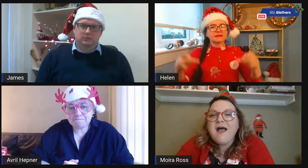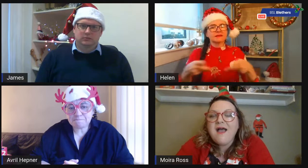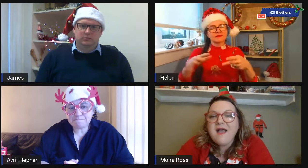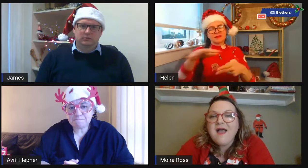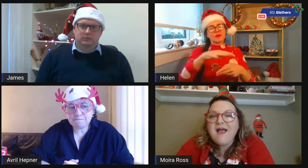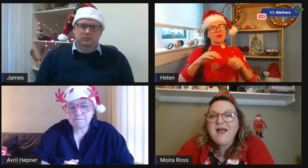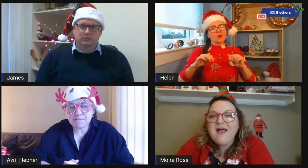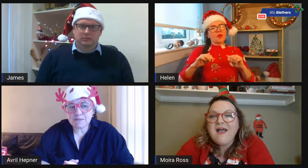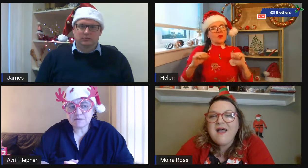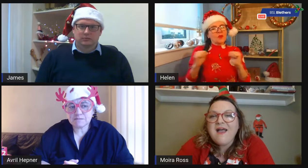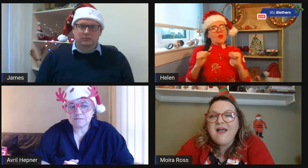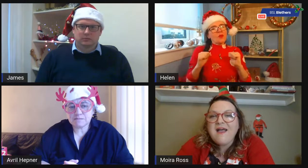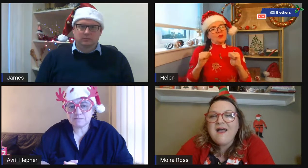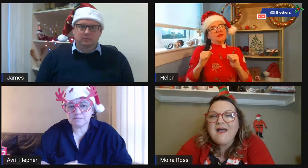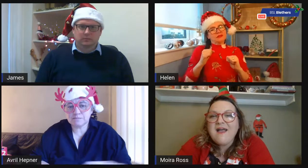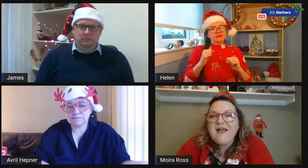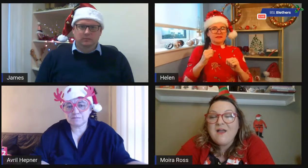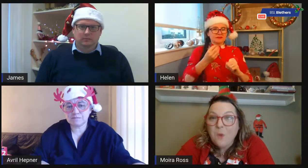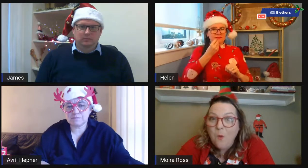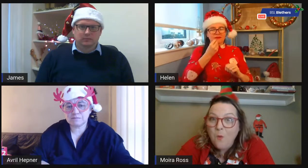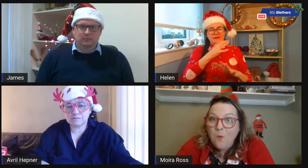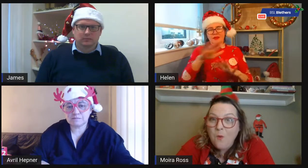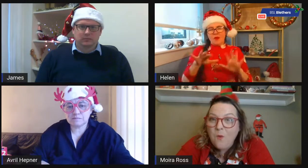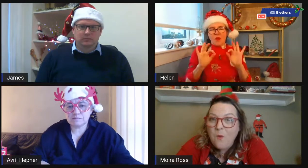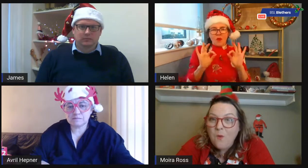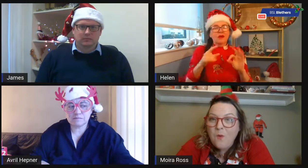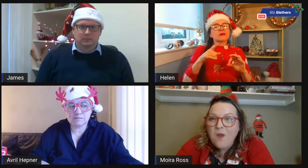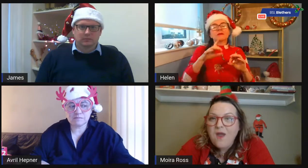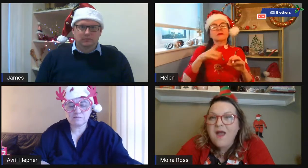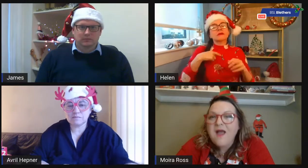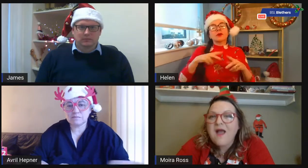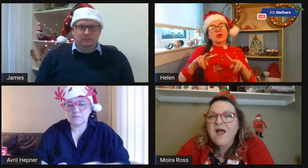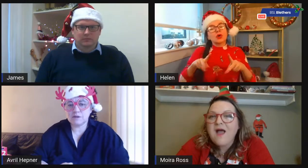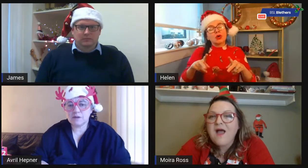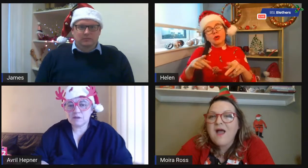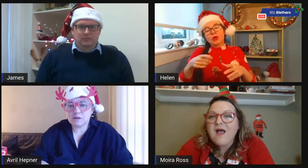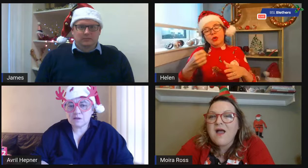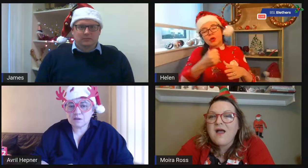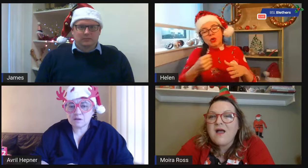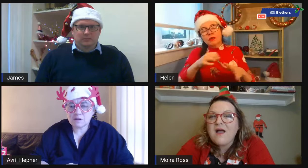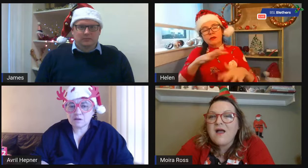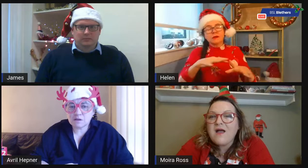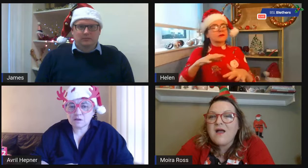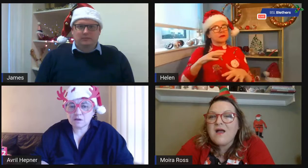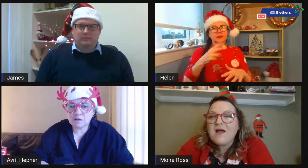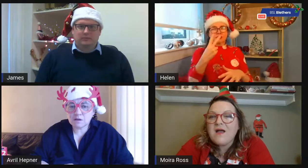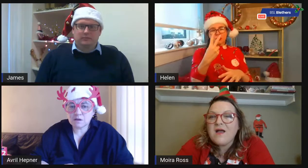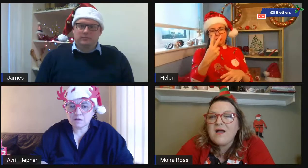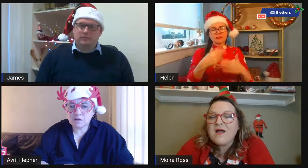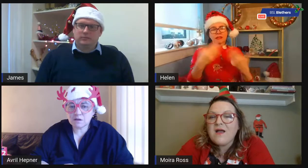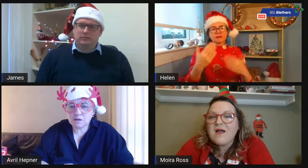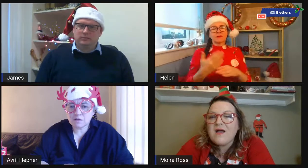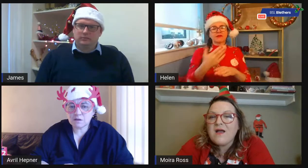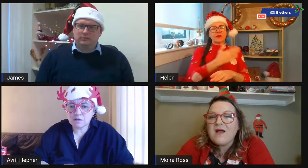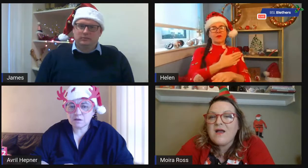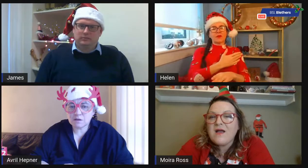meatballs, potatoes, salad, and it's cold. It's cold, but it's wonderful. And